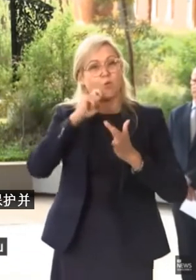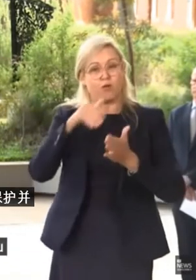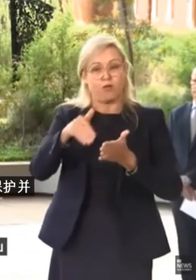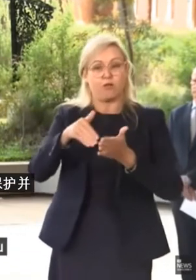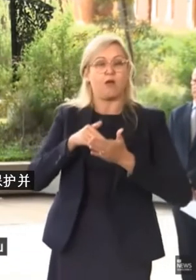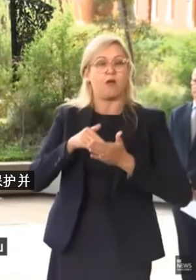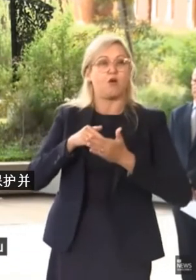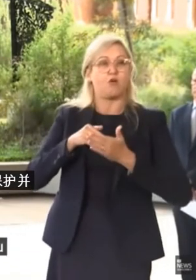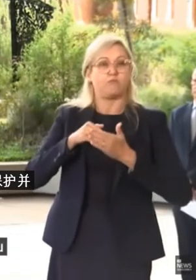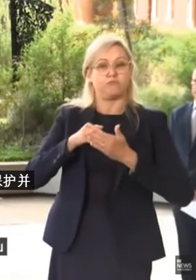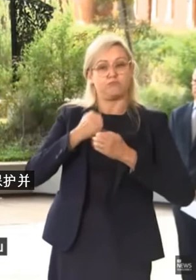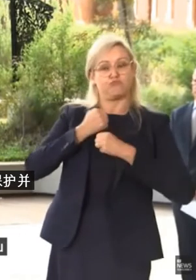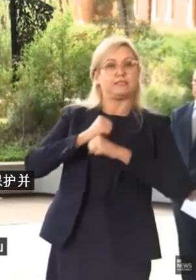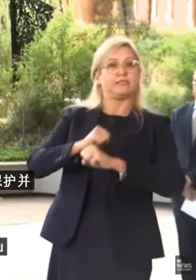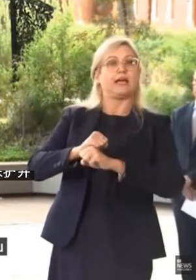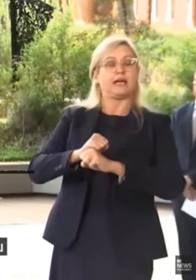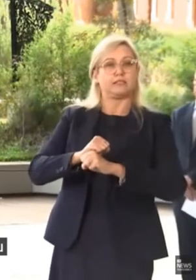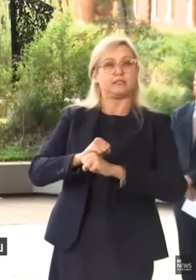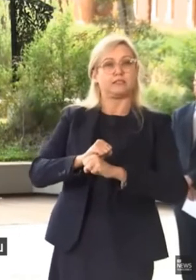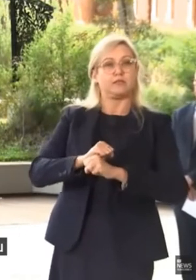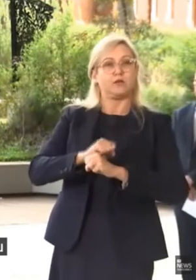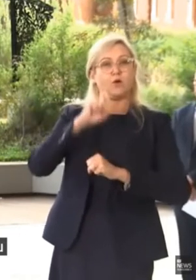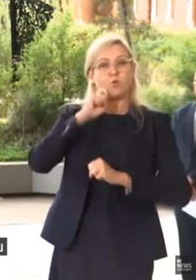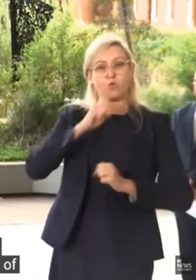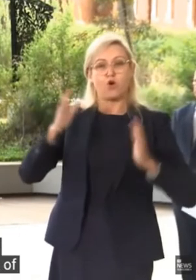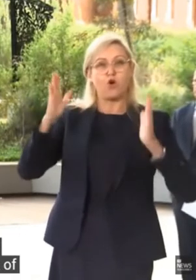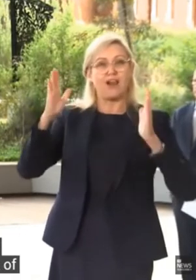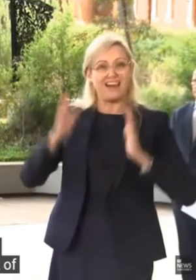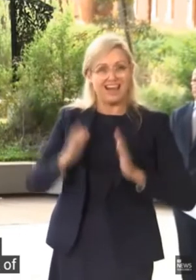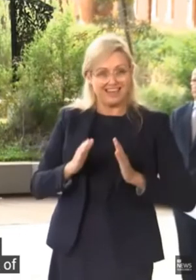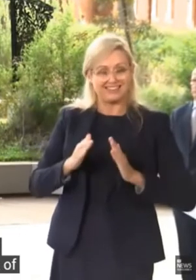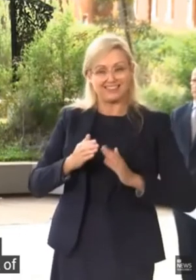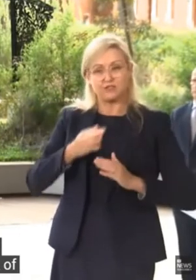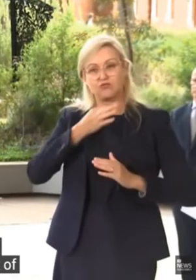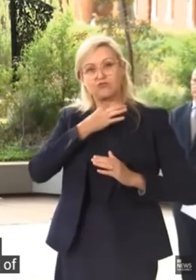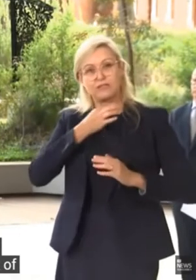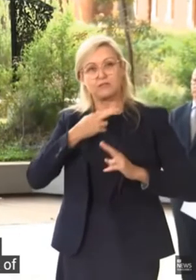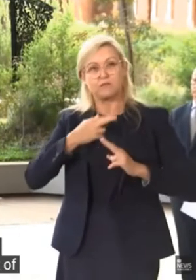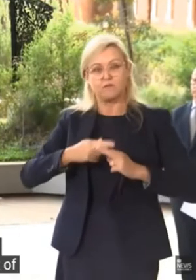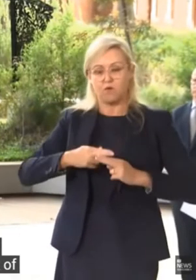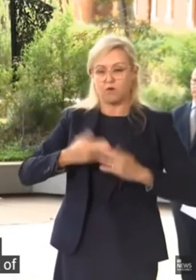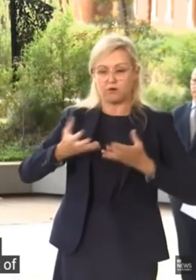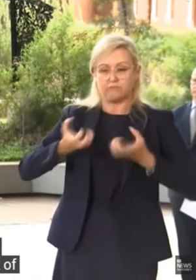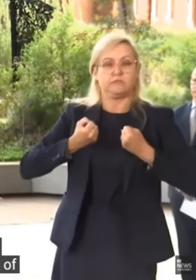disease and reduce your risk of acquiring symptomatic disease.